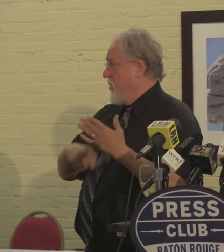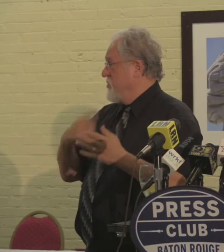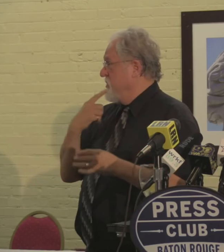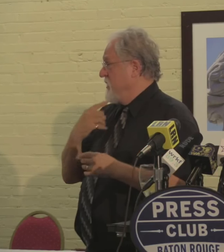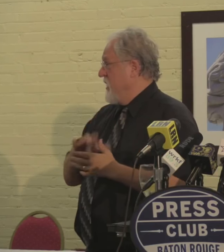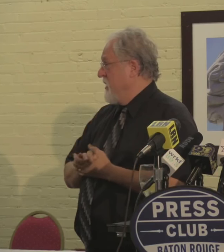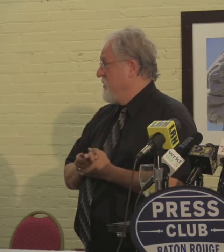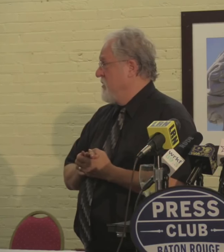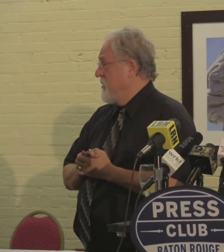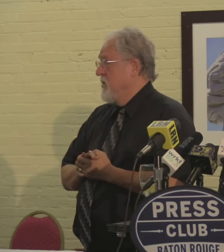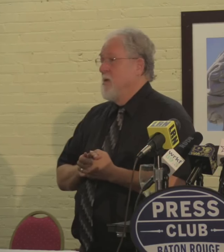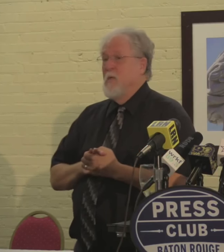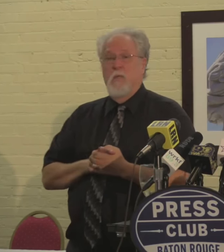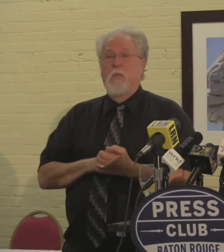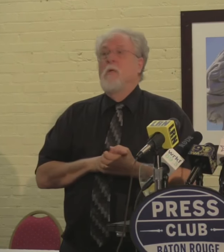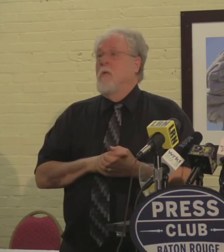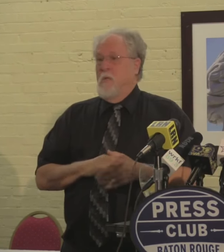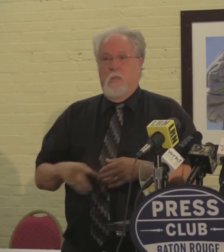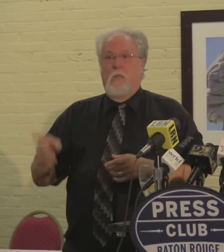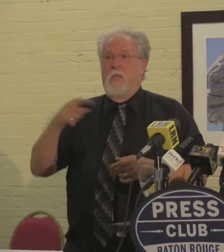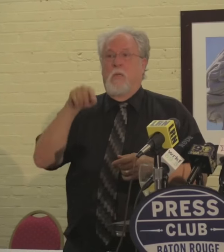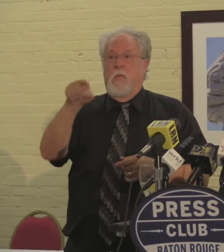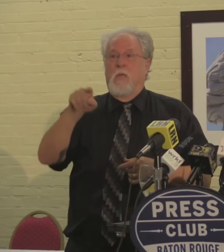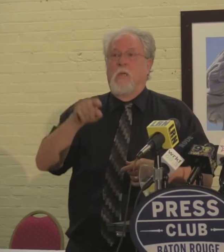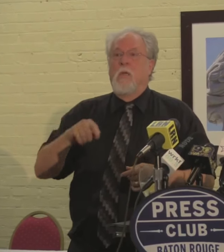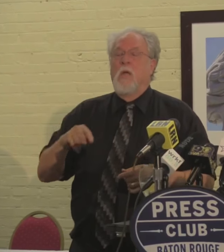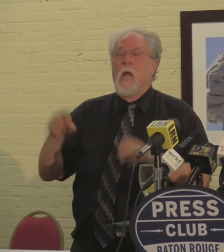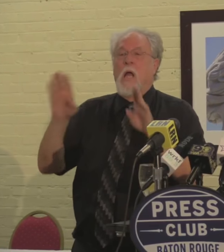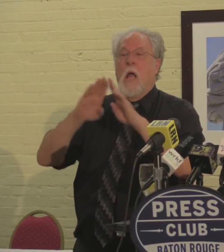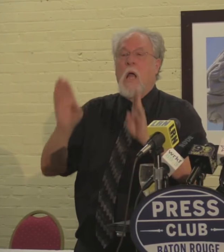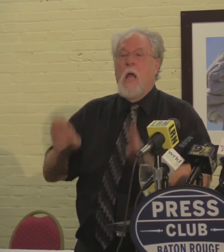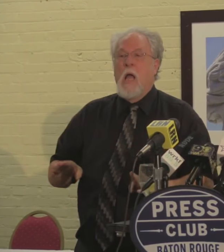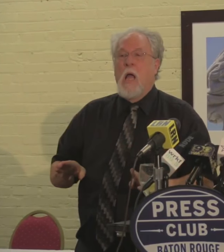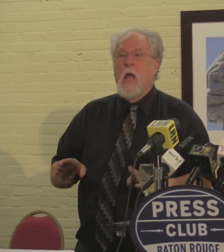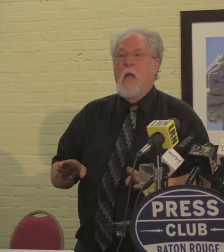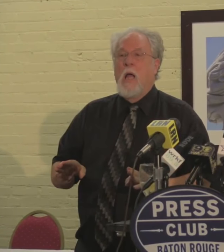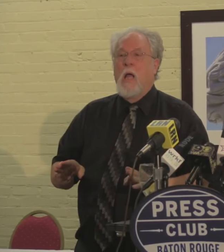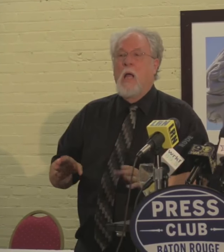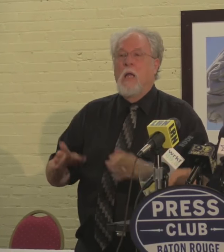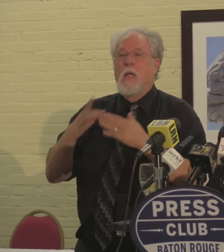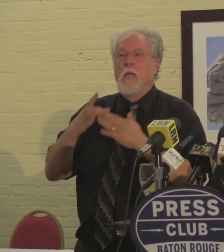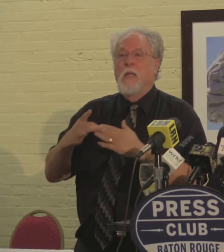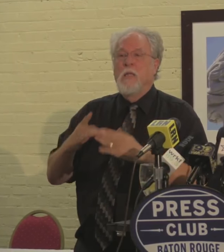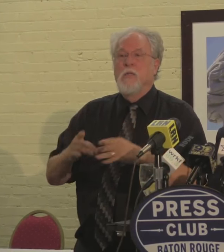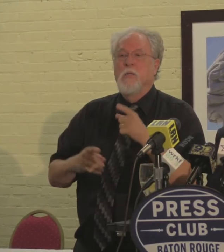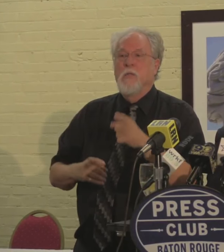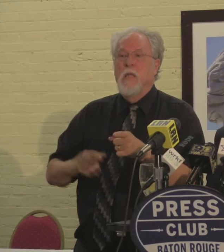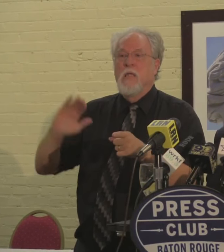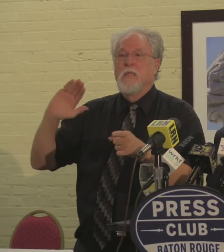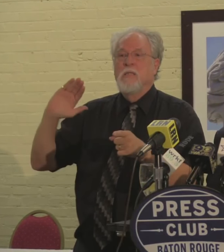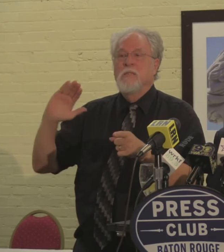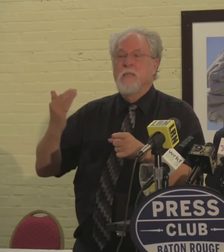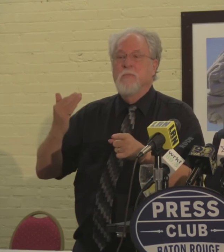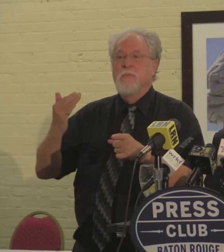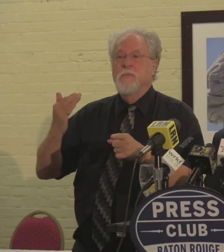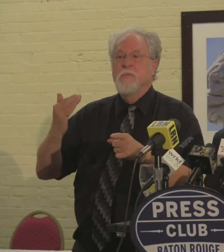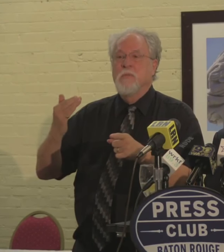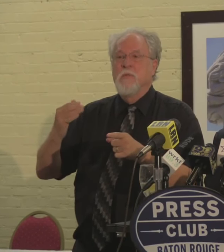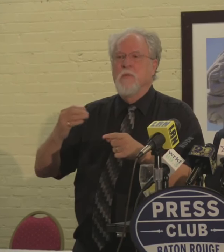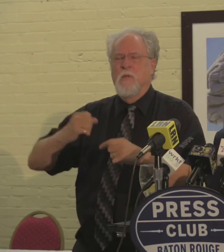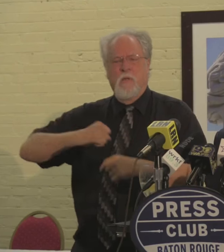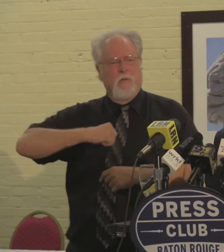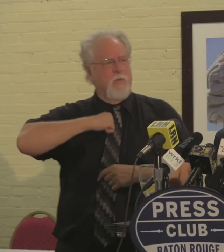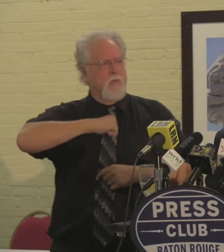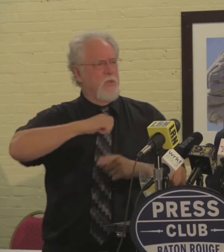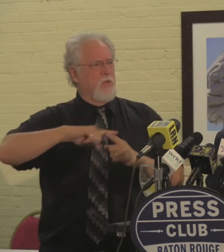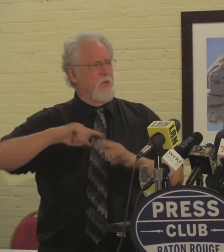saying. Yes, sir. You know, the House, or at least the leadership in the House, seems to have been remarkably resistant